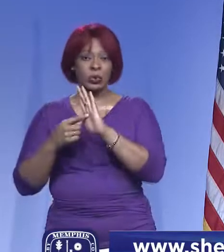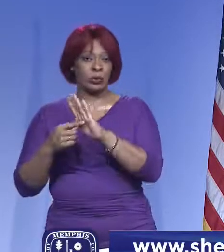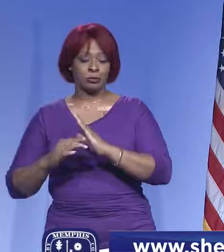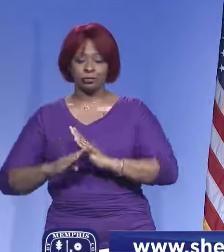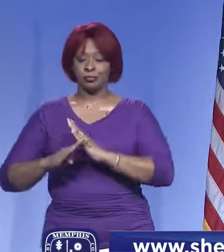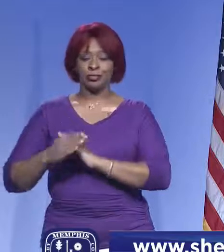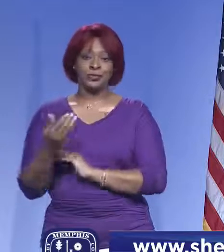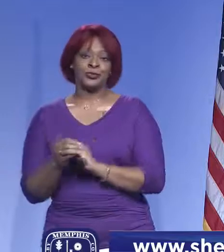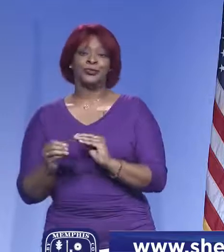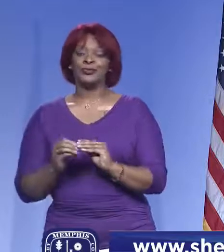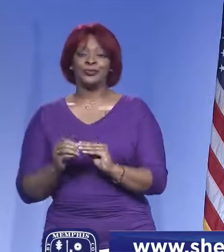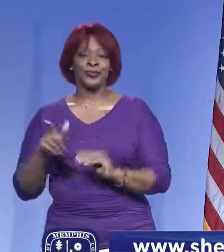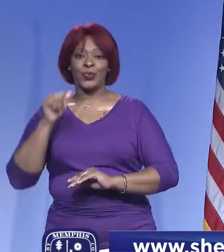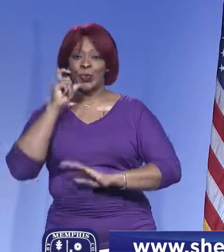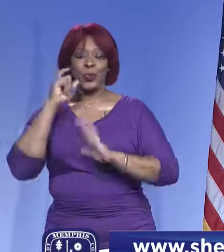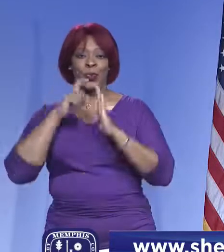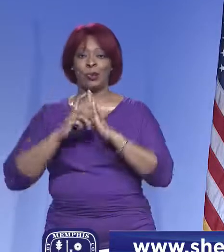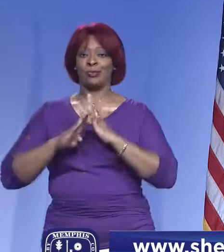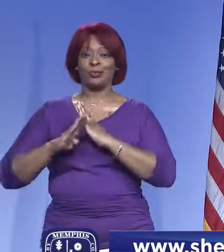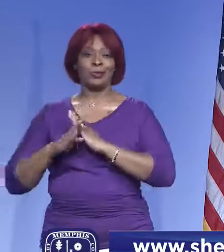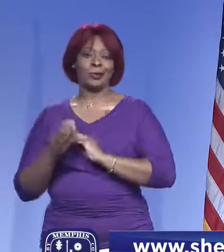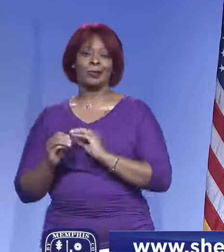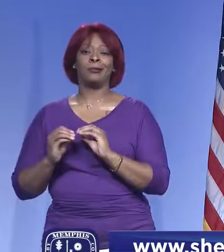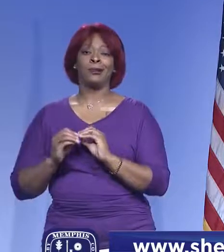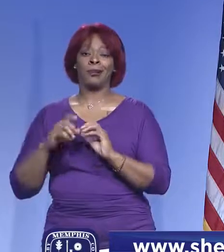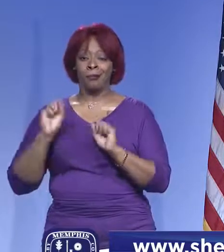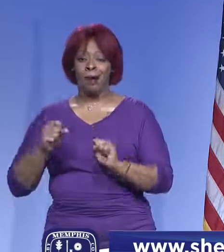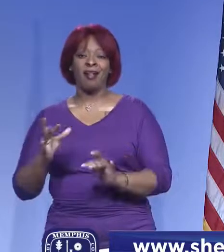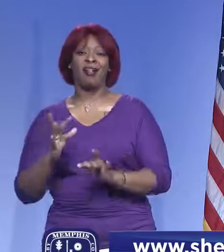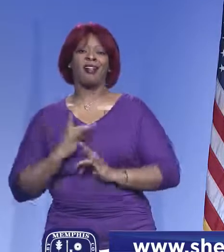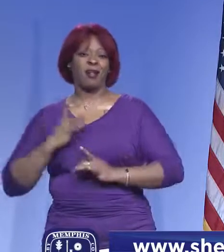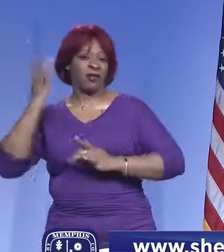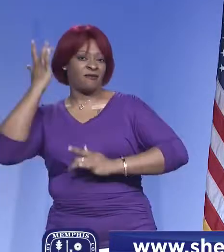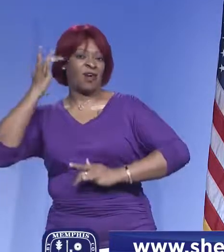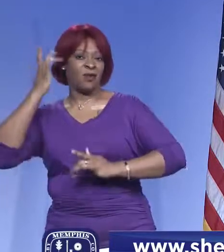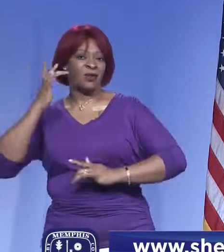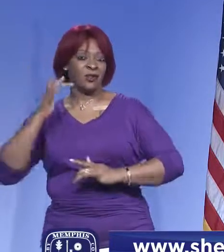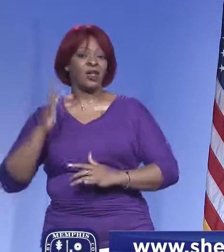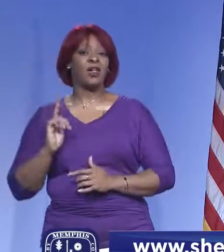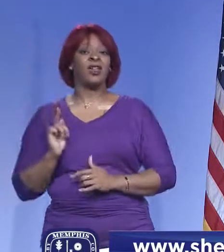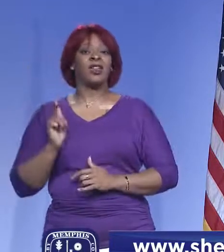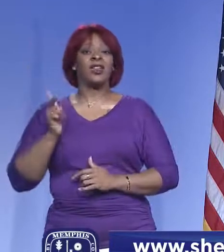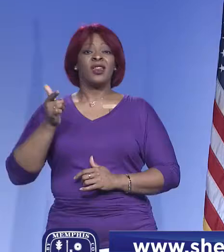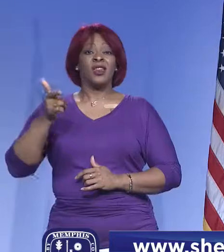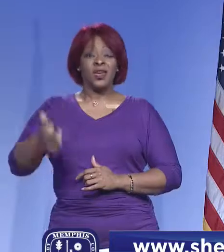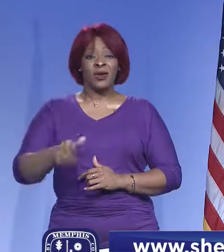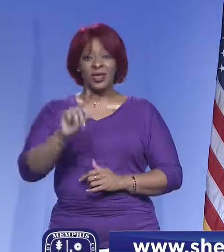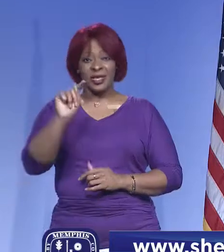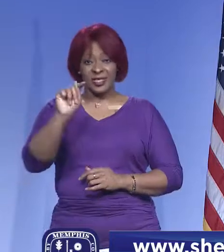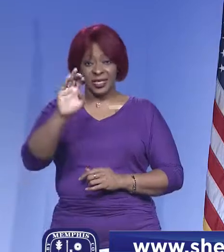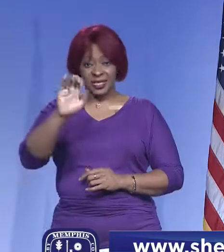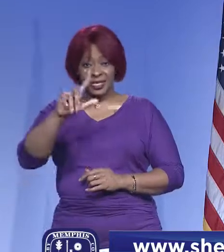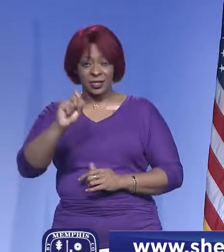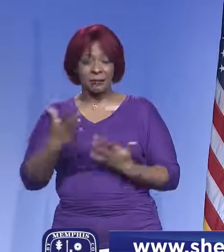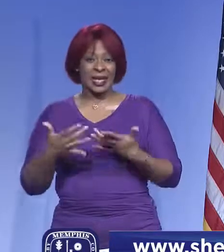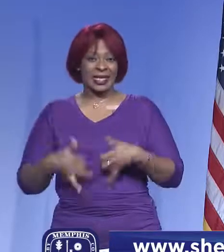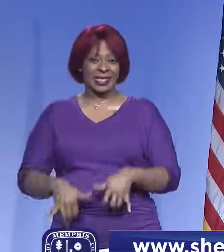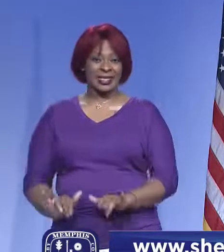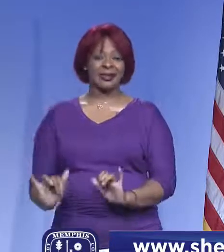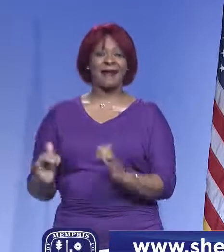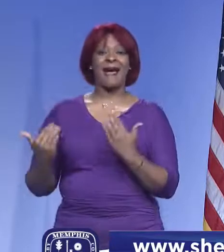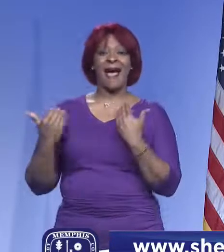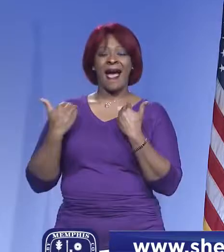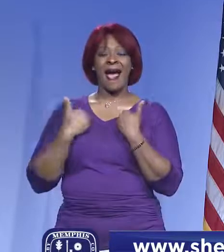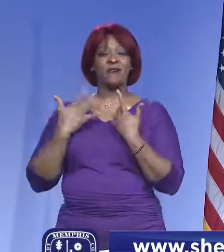any longer. You would not see evidence of it. Now, further down in the body, in the T cells, there may still be